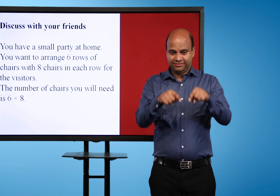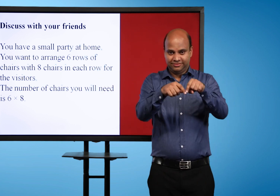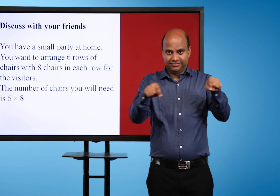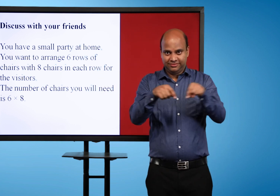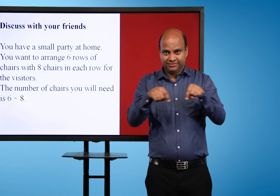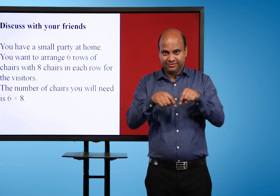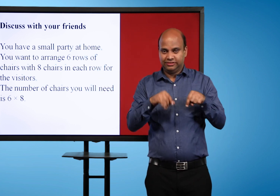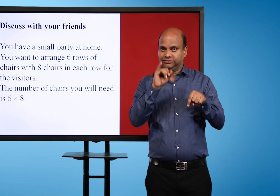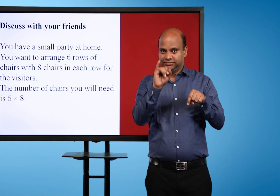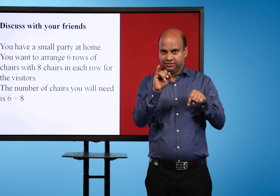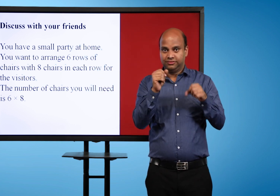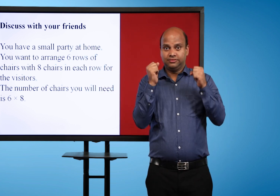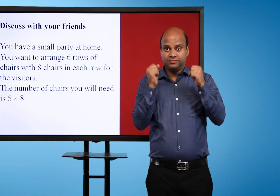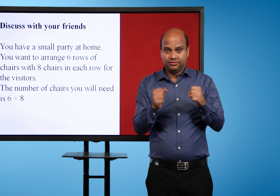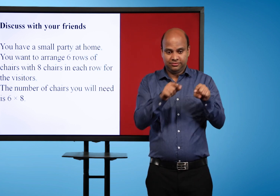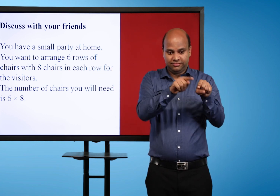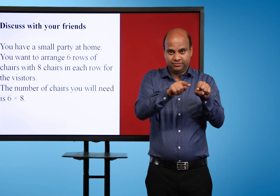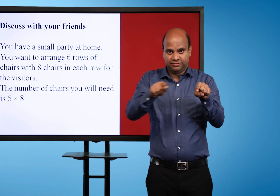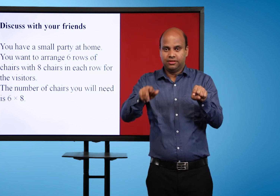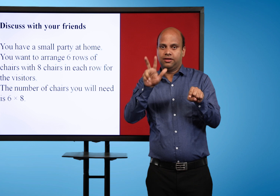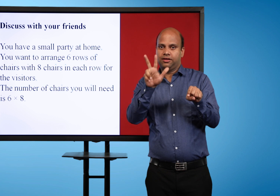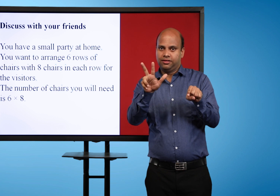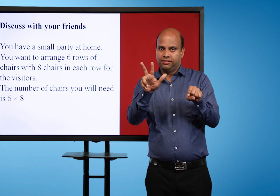with 8 chairs in each row for the visitors.